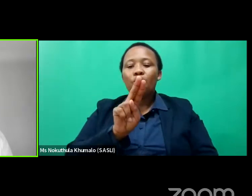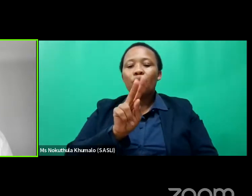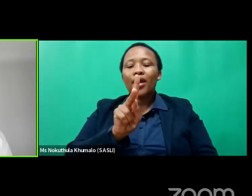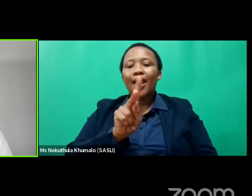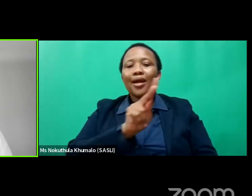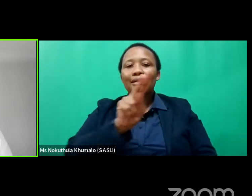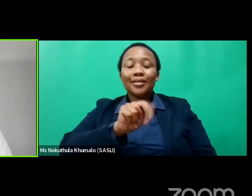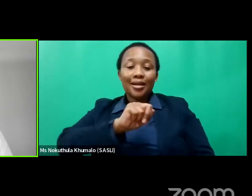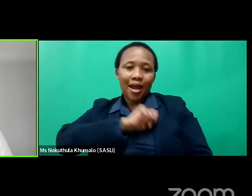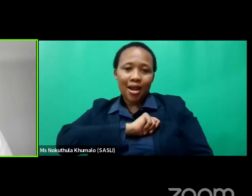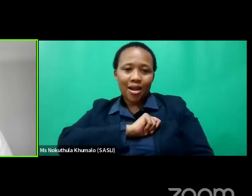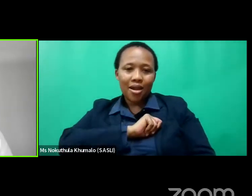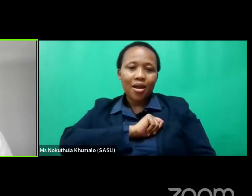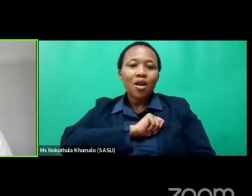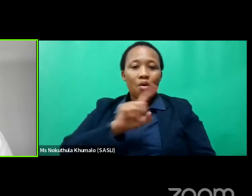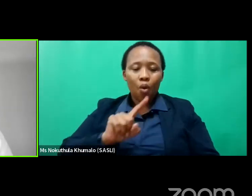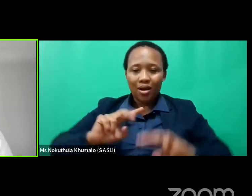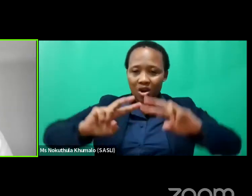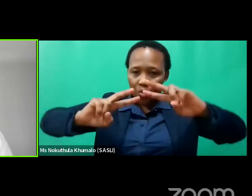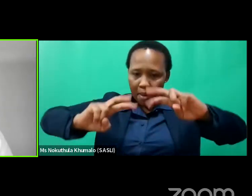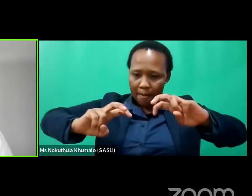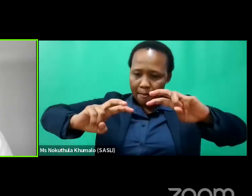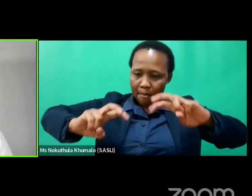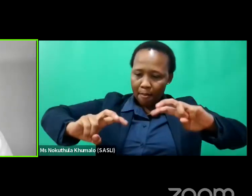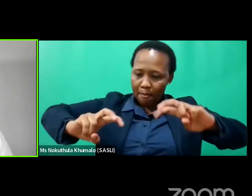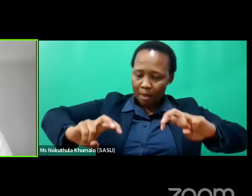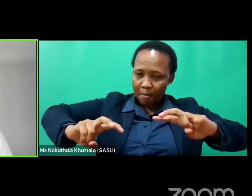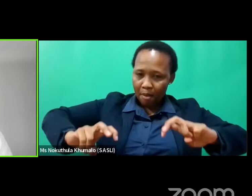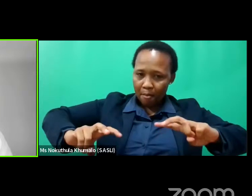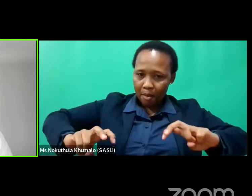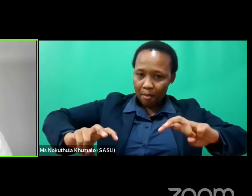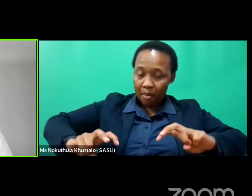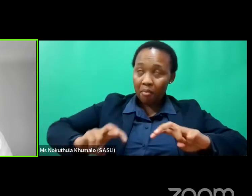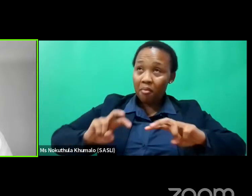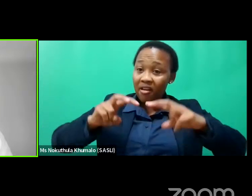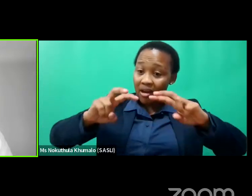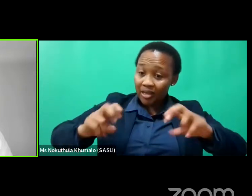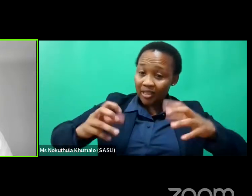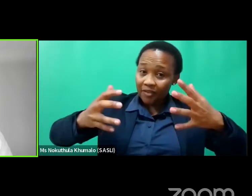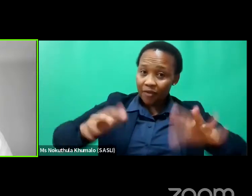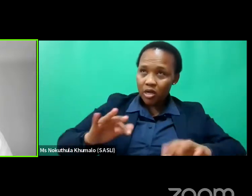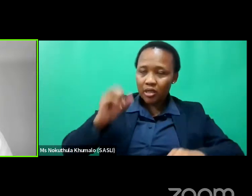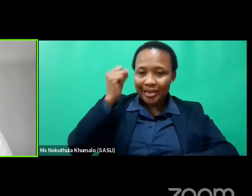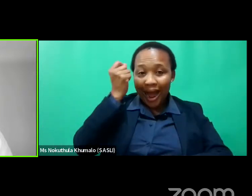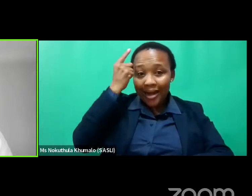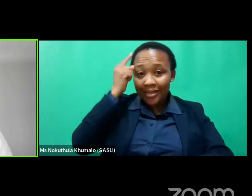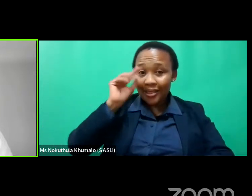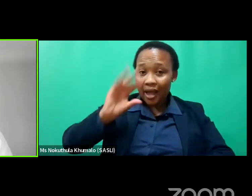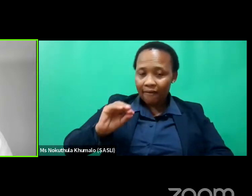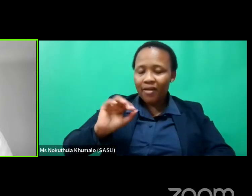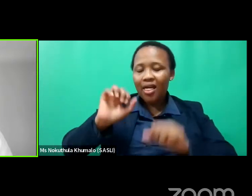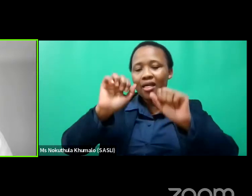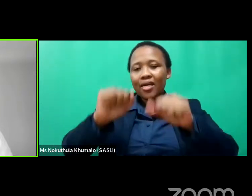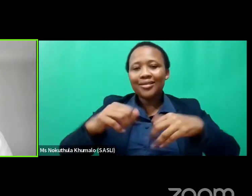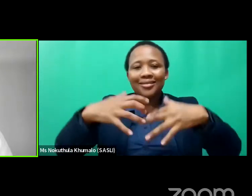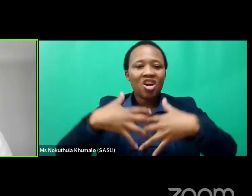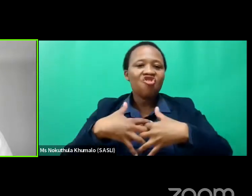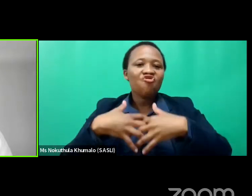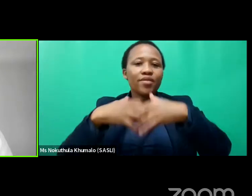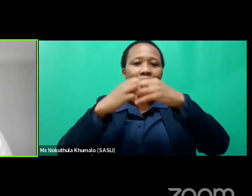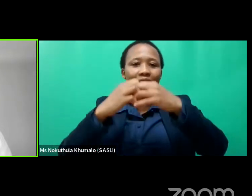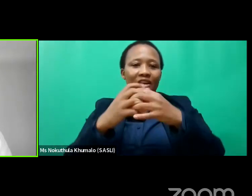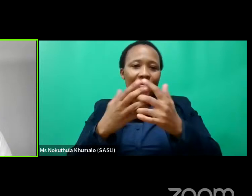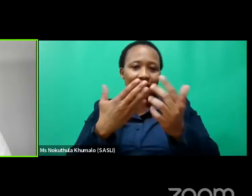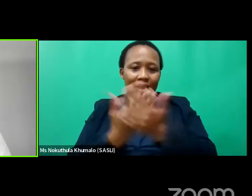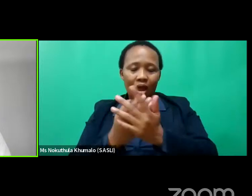with the understanding, we can create that trajectory. The aim is to achieve